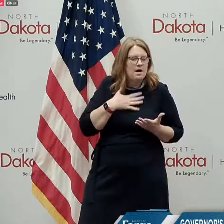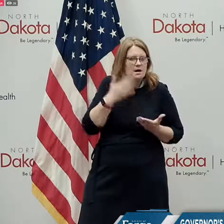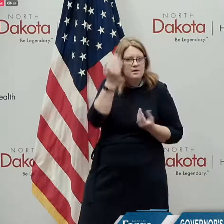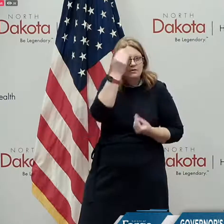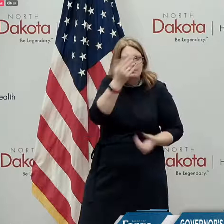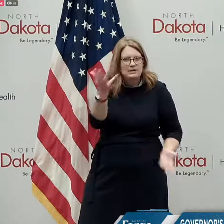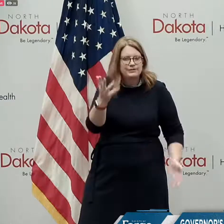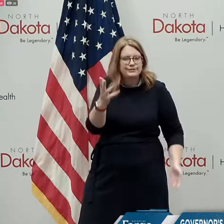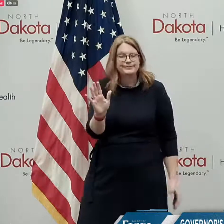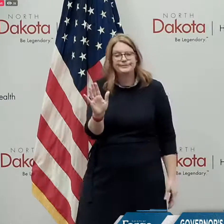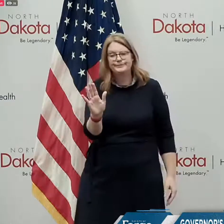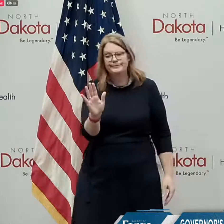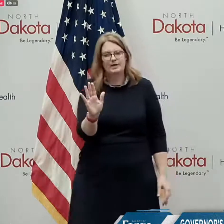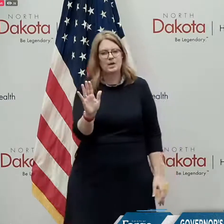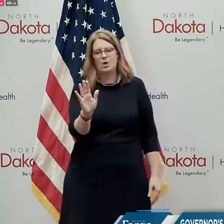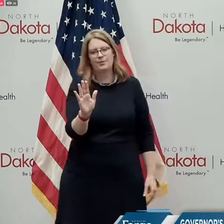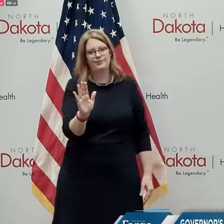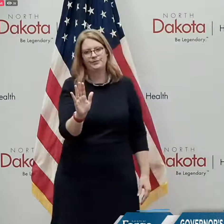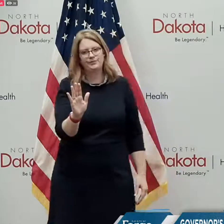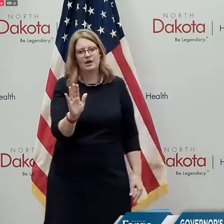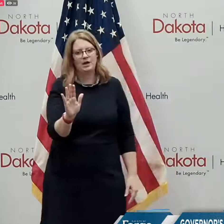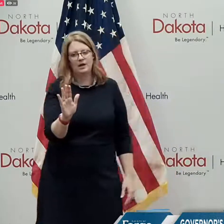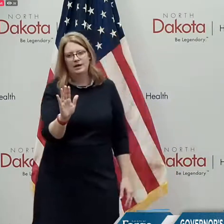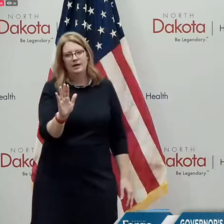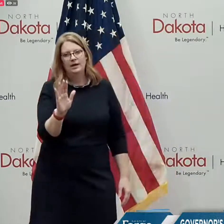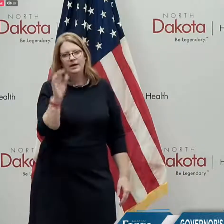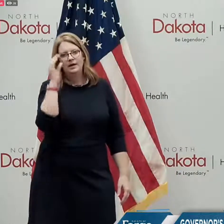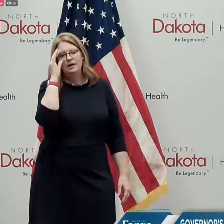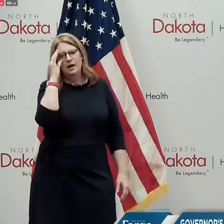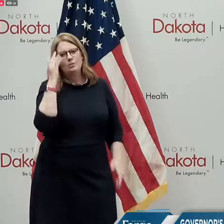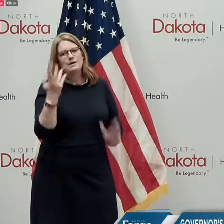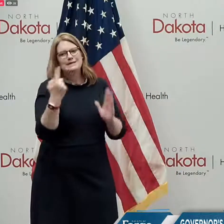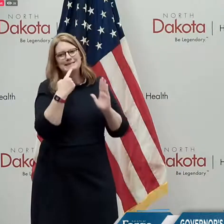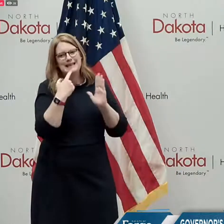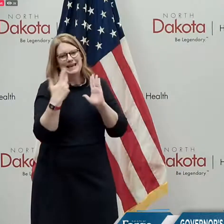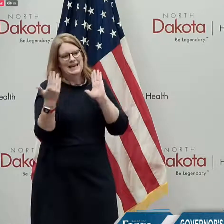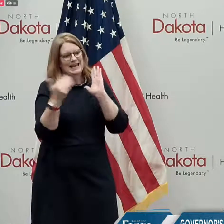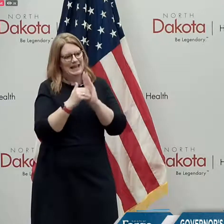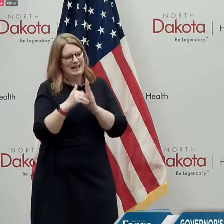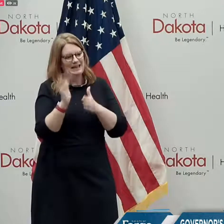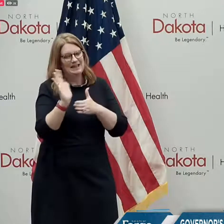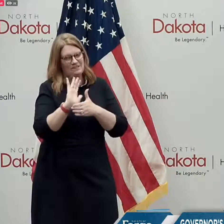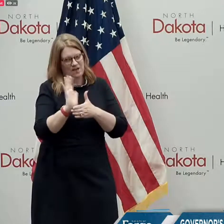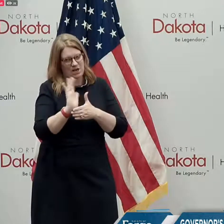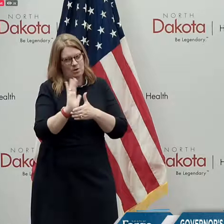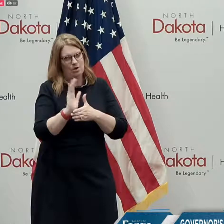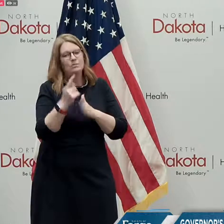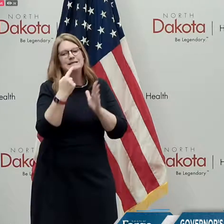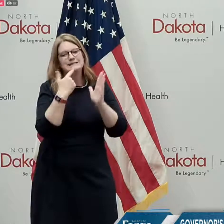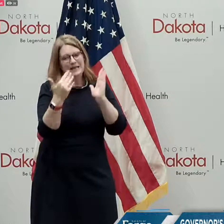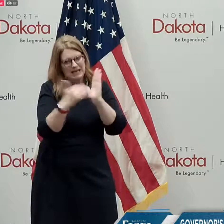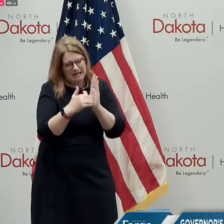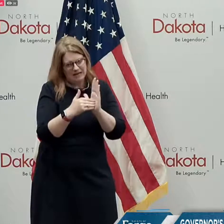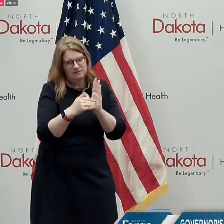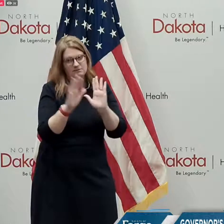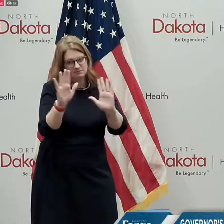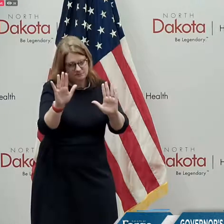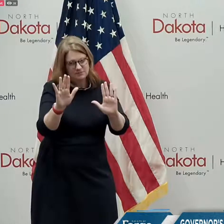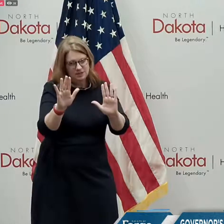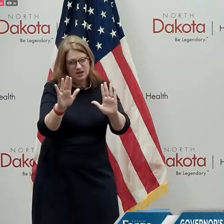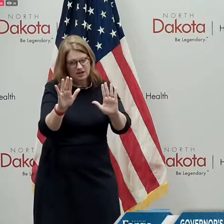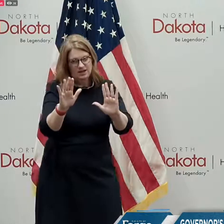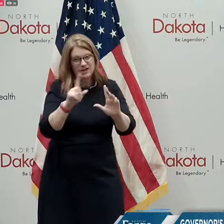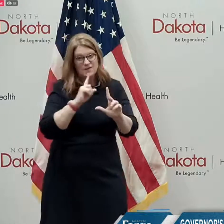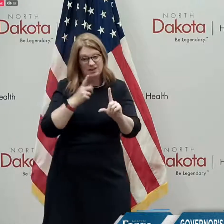this, and the words were said in this video, and I want to repeat it because it is at the heart of how we approach